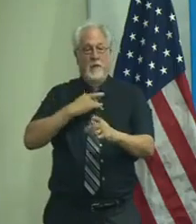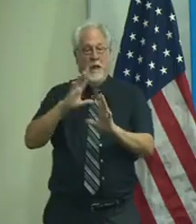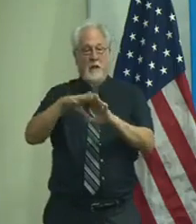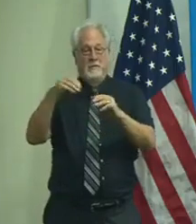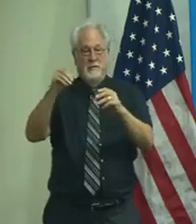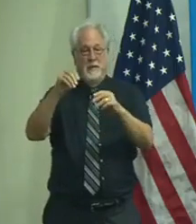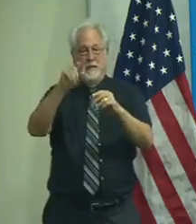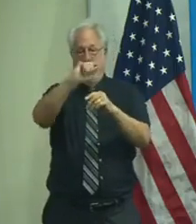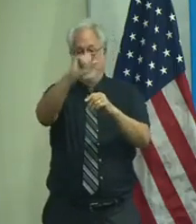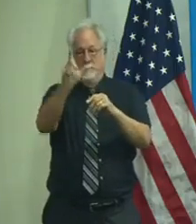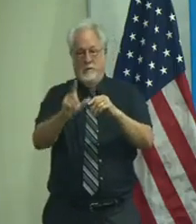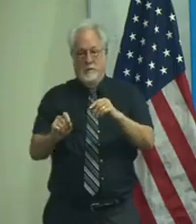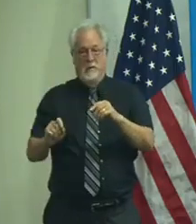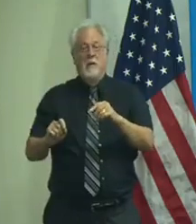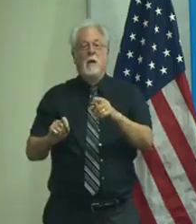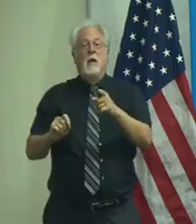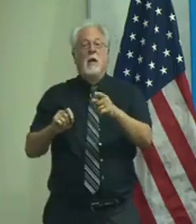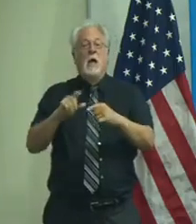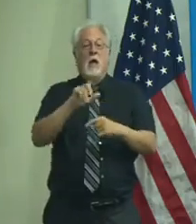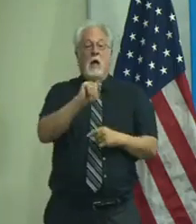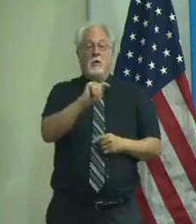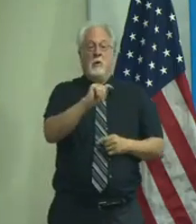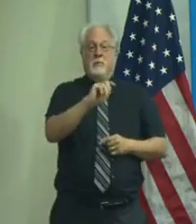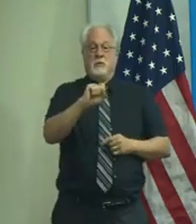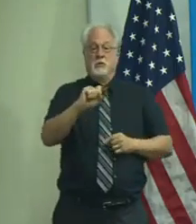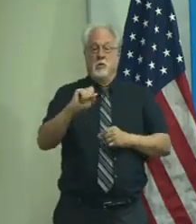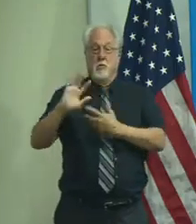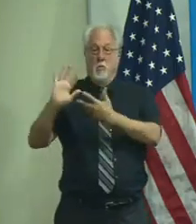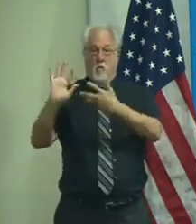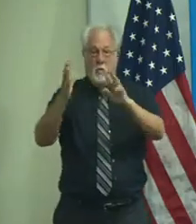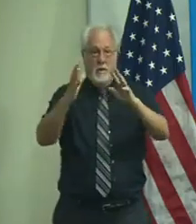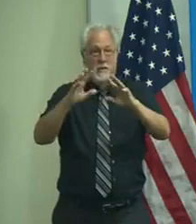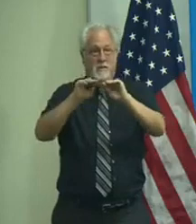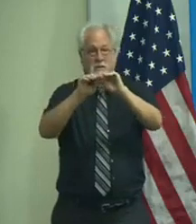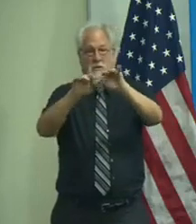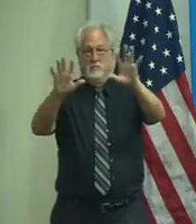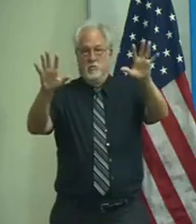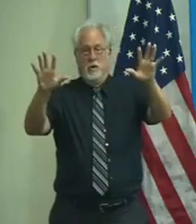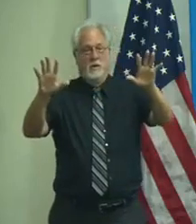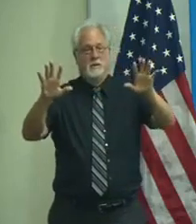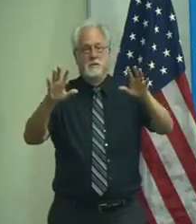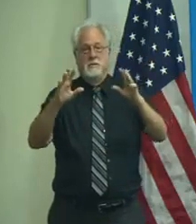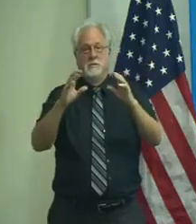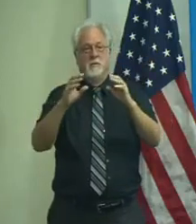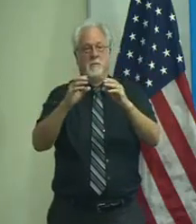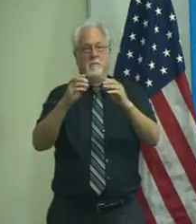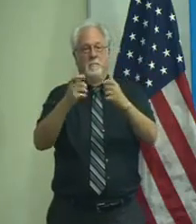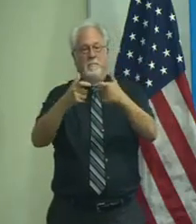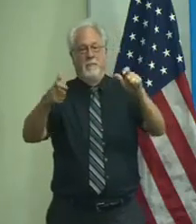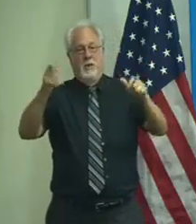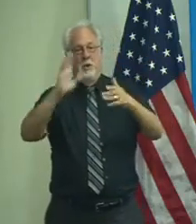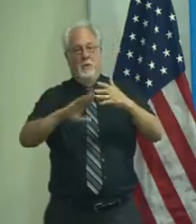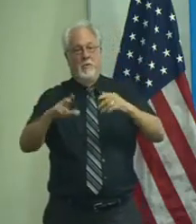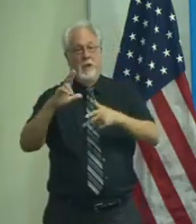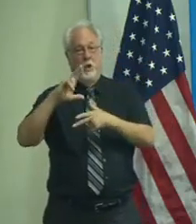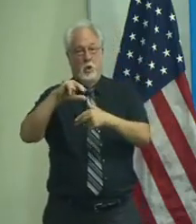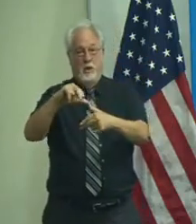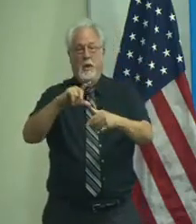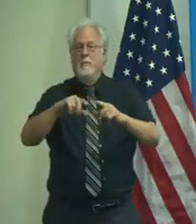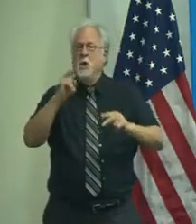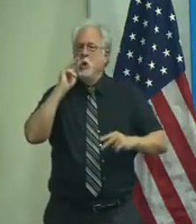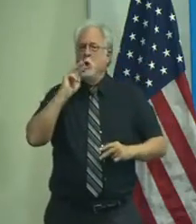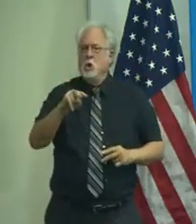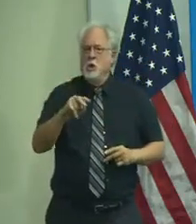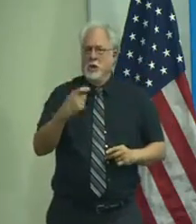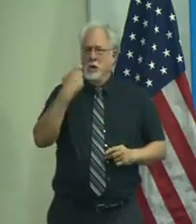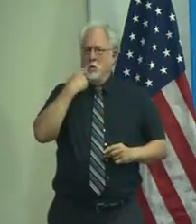that cone regardless, with tropical storm winds spreading out further than the hurricane force winds. But if you look at the most